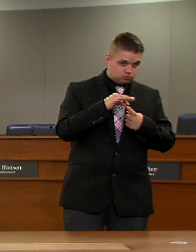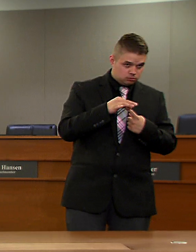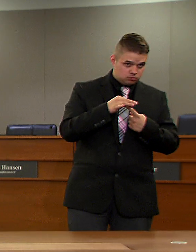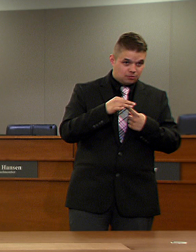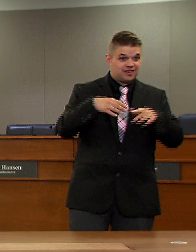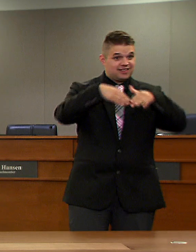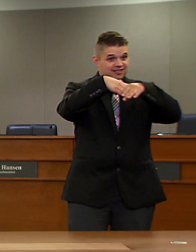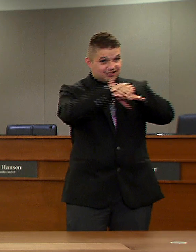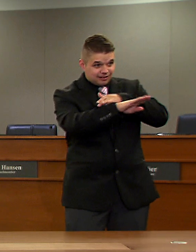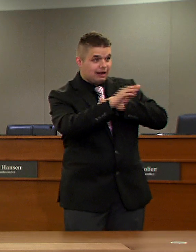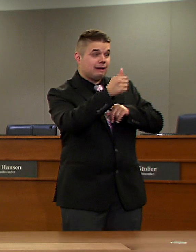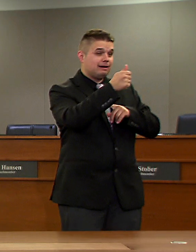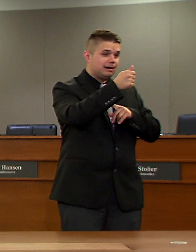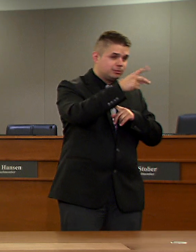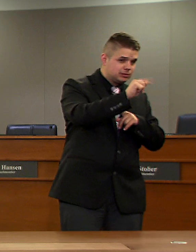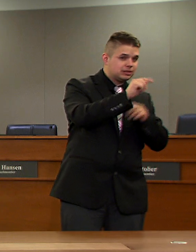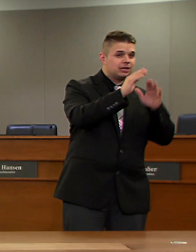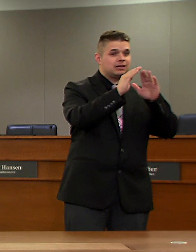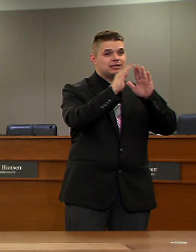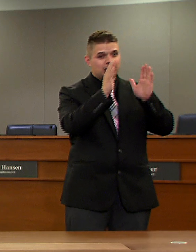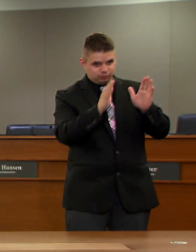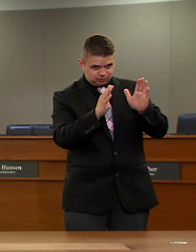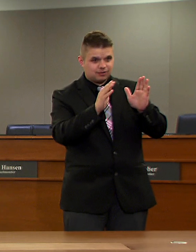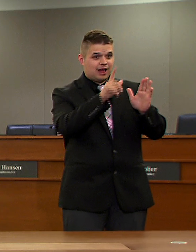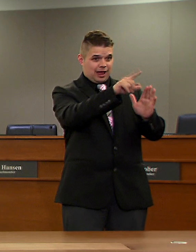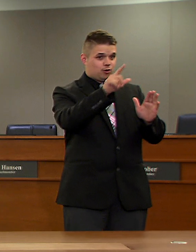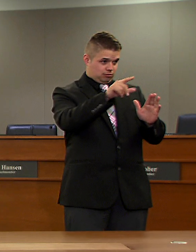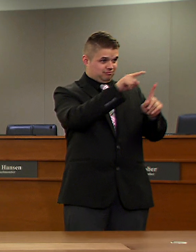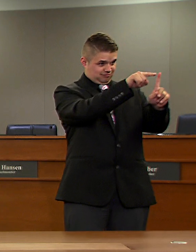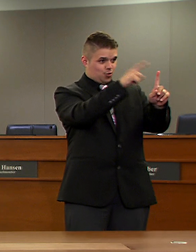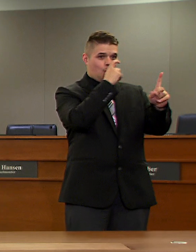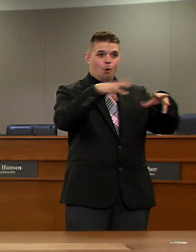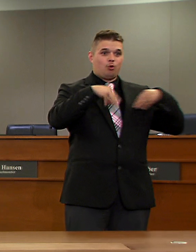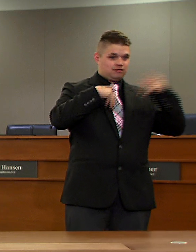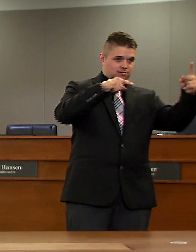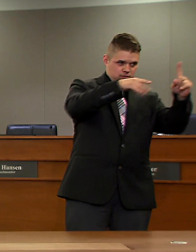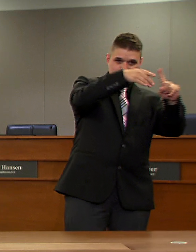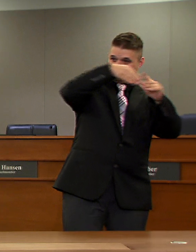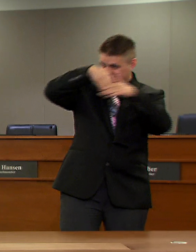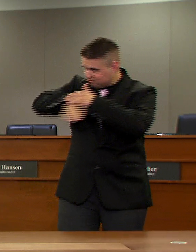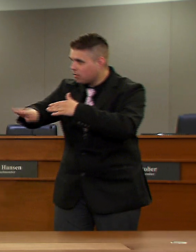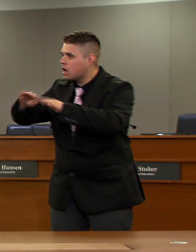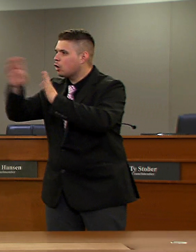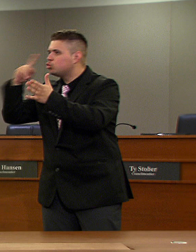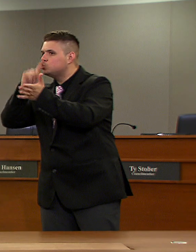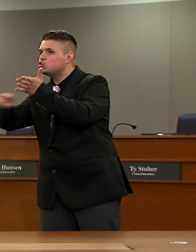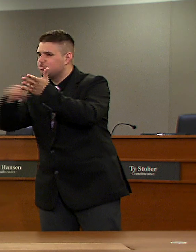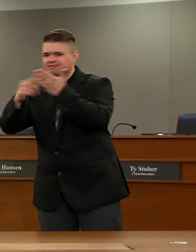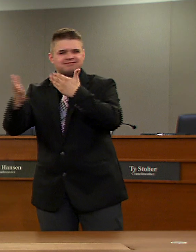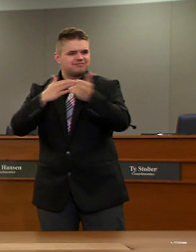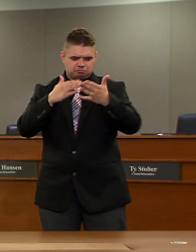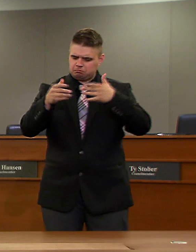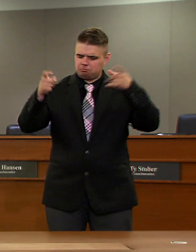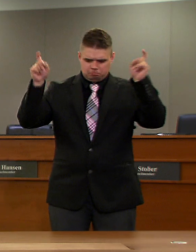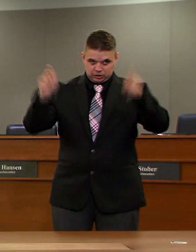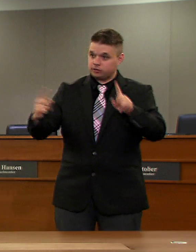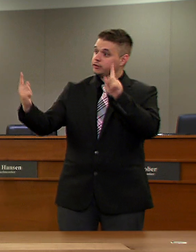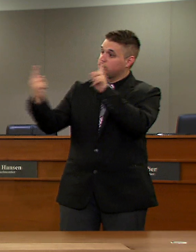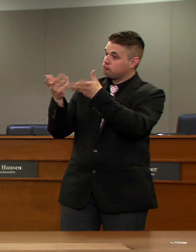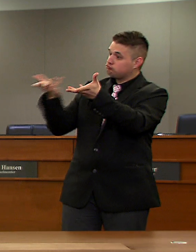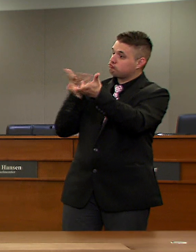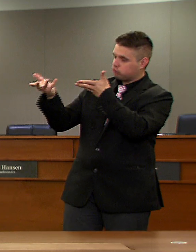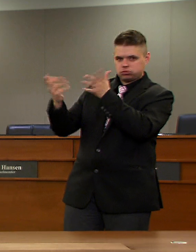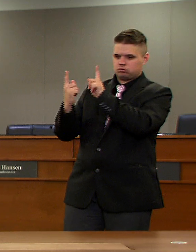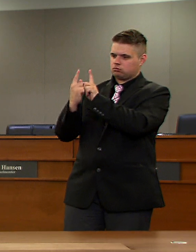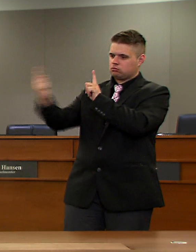distancing requirements recommended by public health agencies. This emergency order and all orders